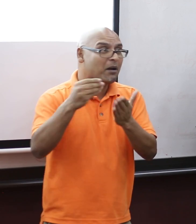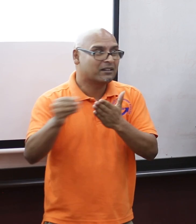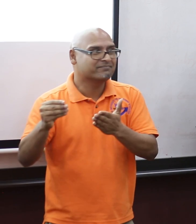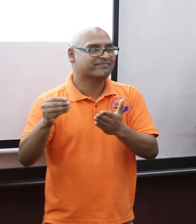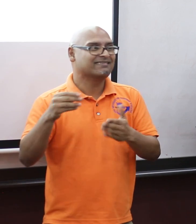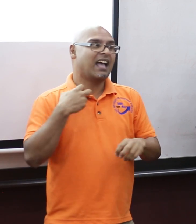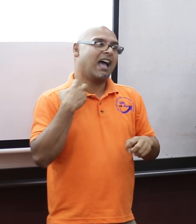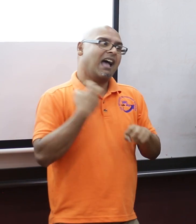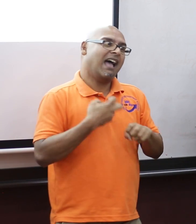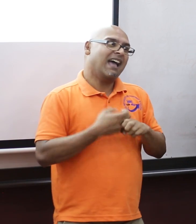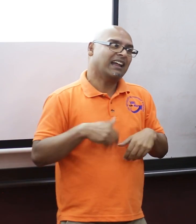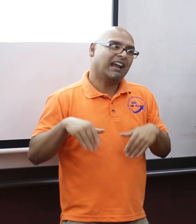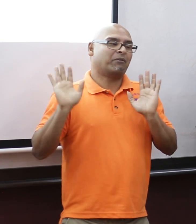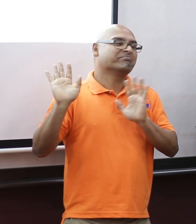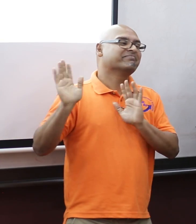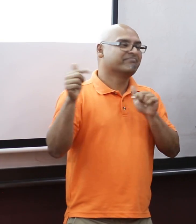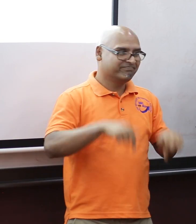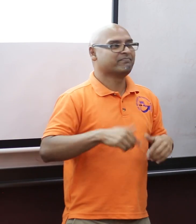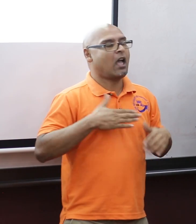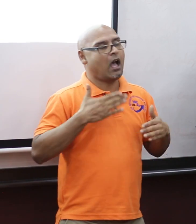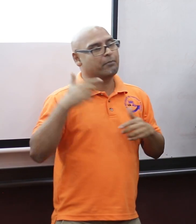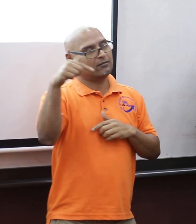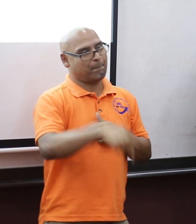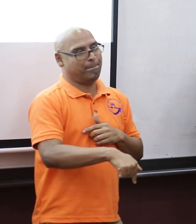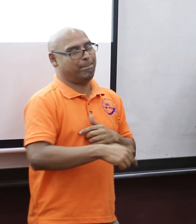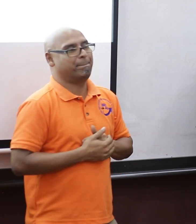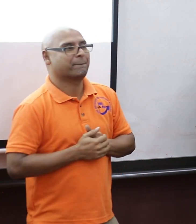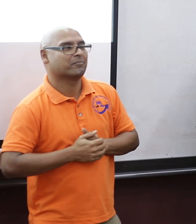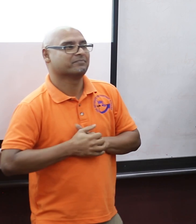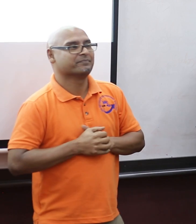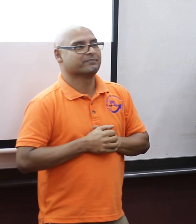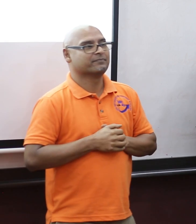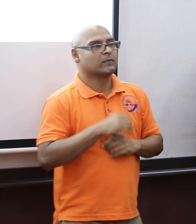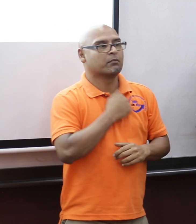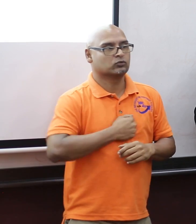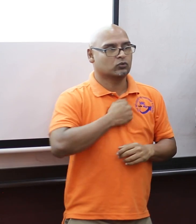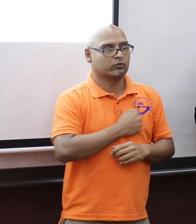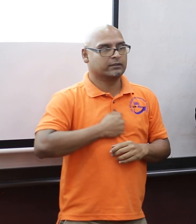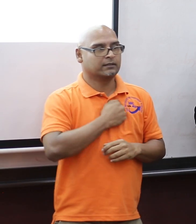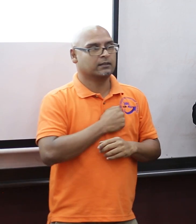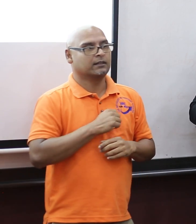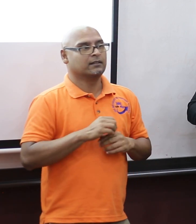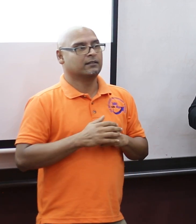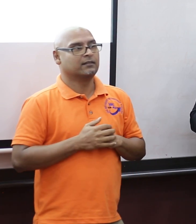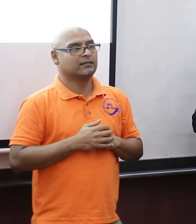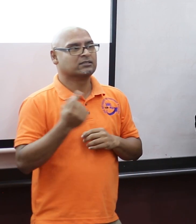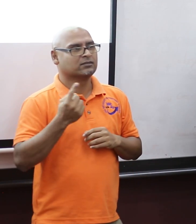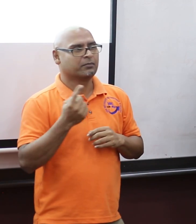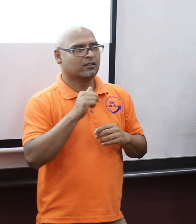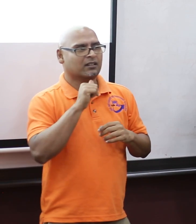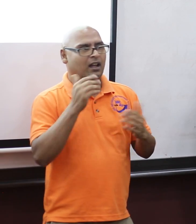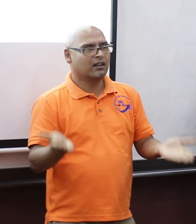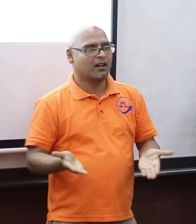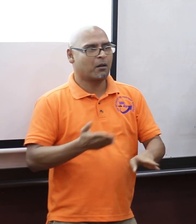whole day, you know, to come out here, so this is good. Sorry Suniti isn't here to see the people who stayed who have the vested interests that she spoke